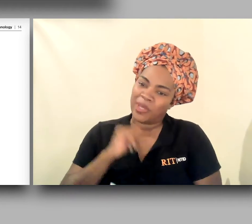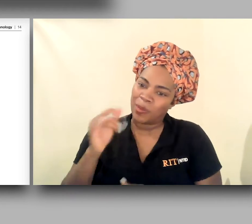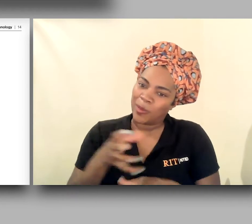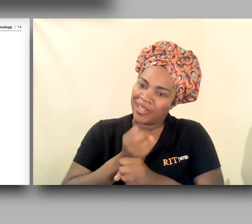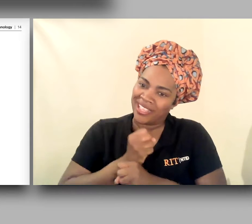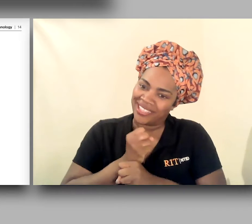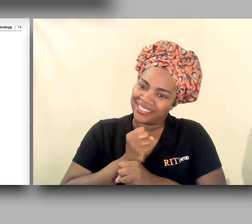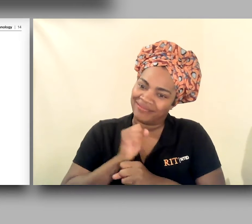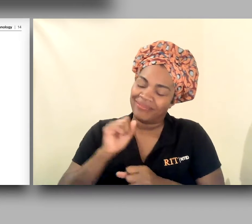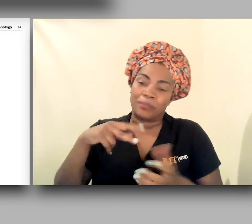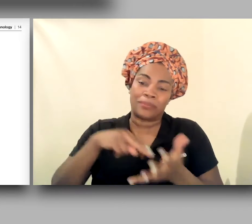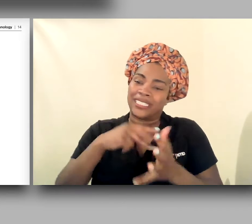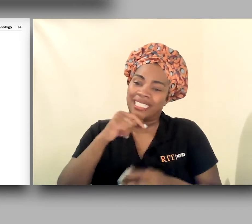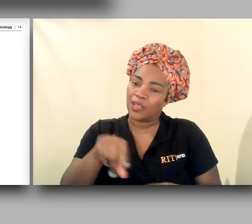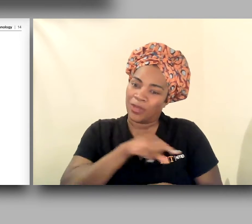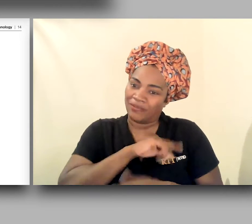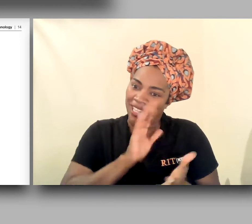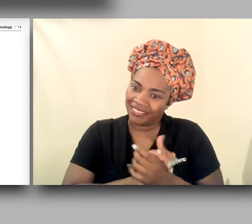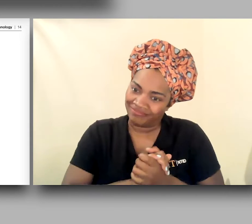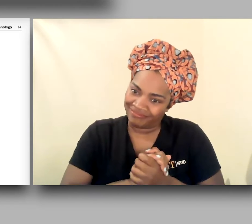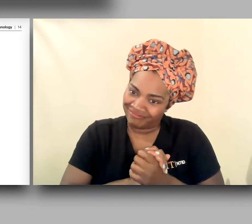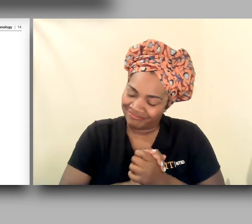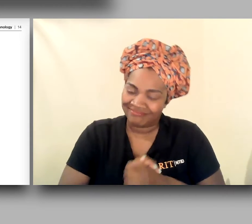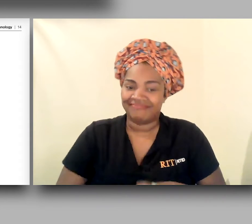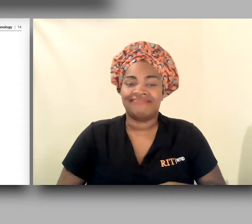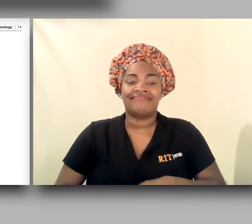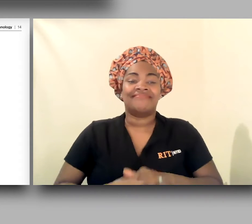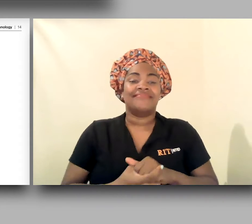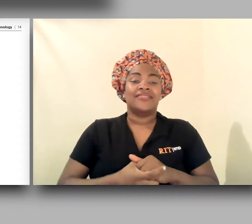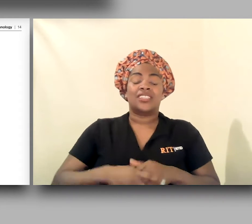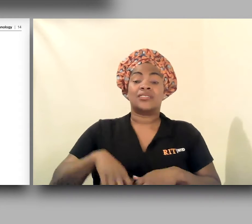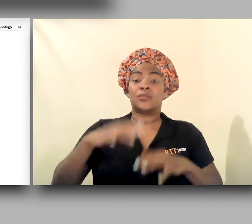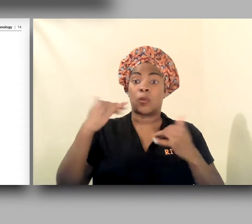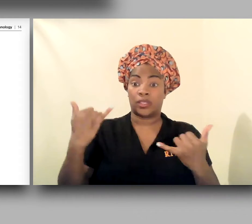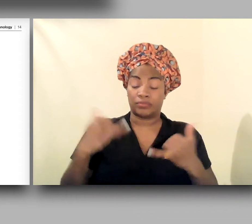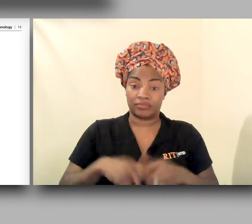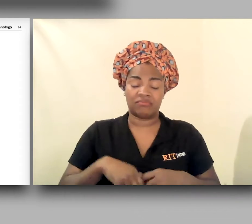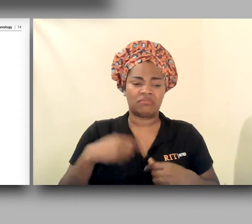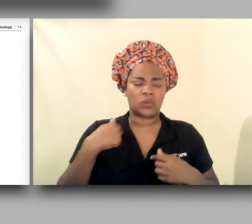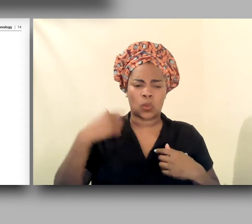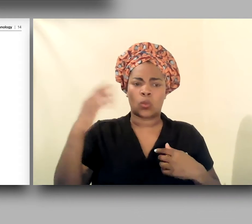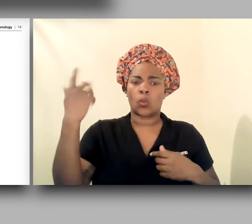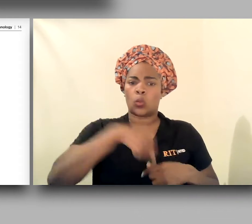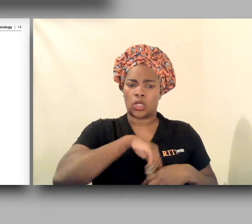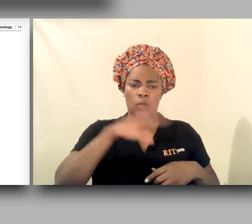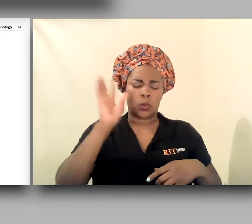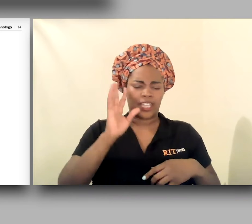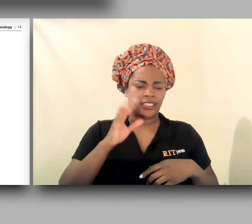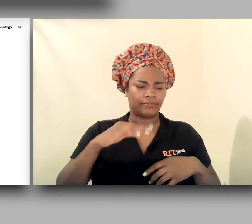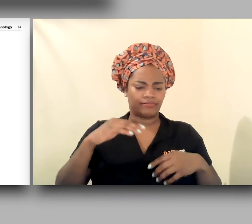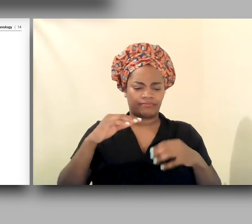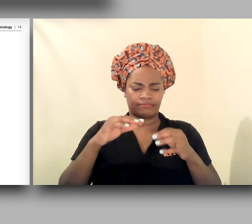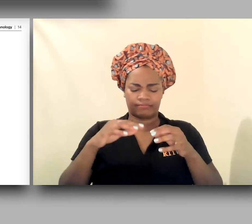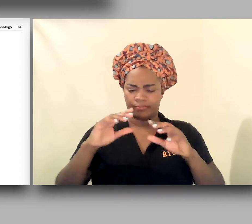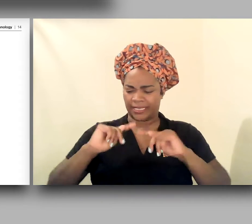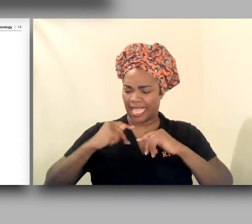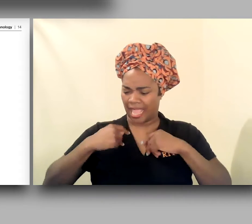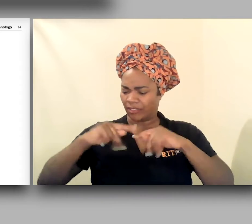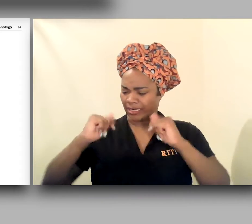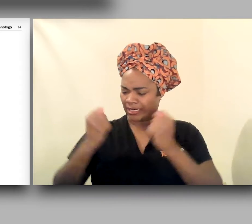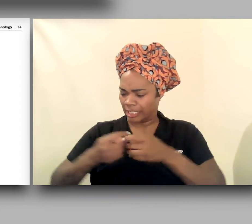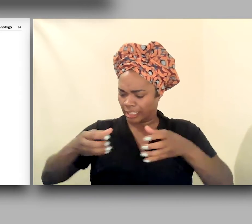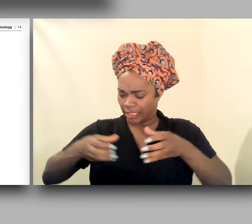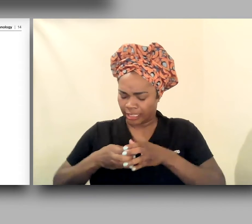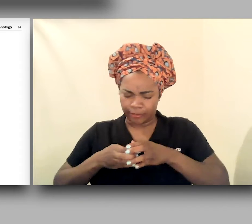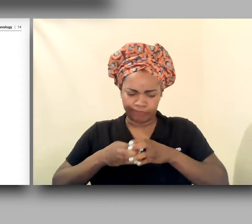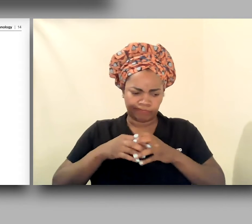win if you get it in after 11:59 p.m. So maybe you want to find a